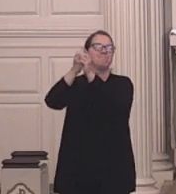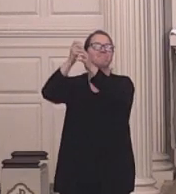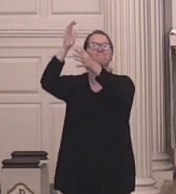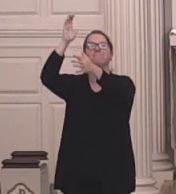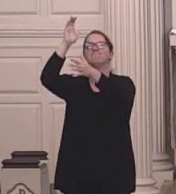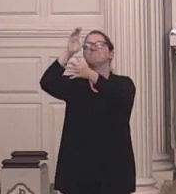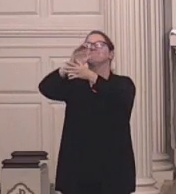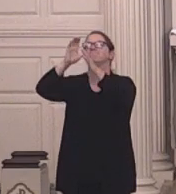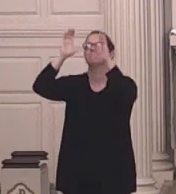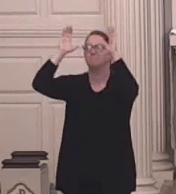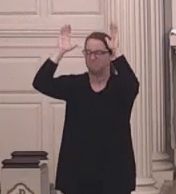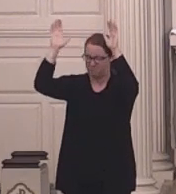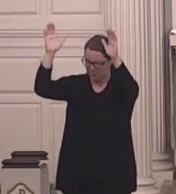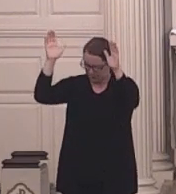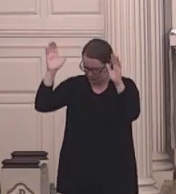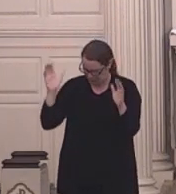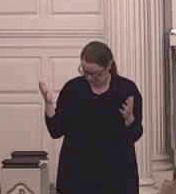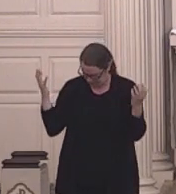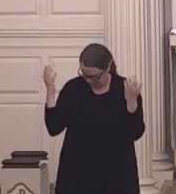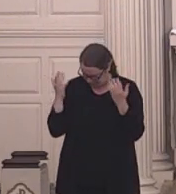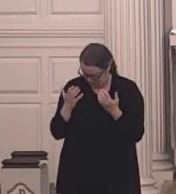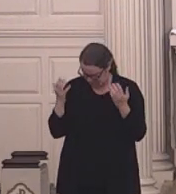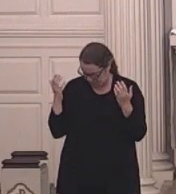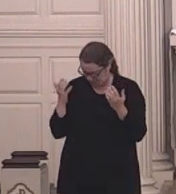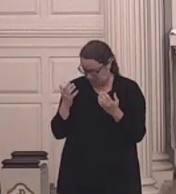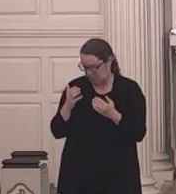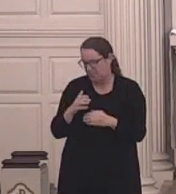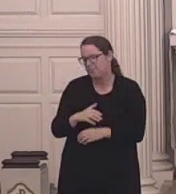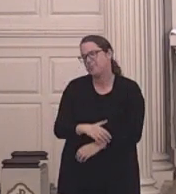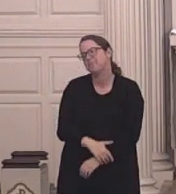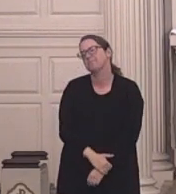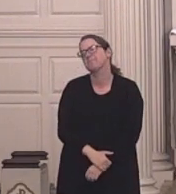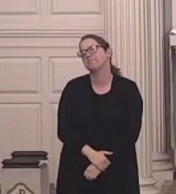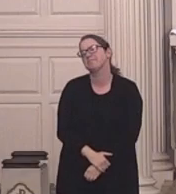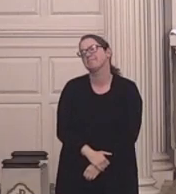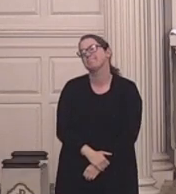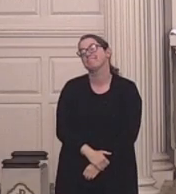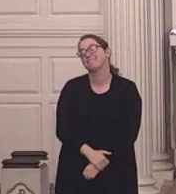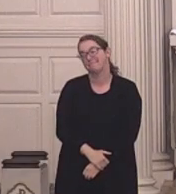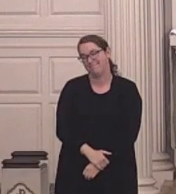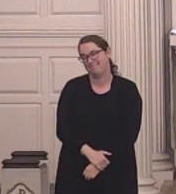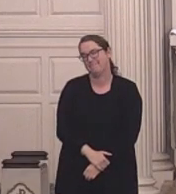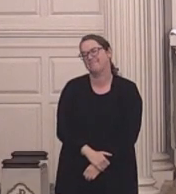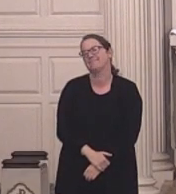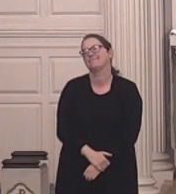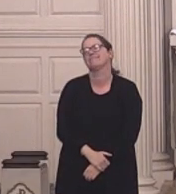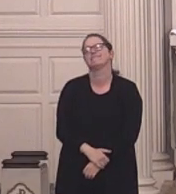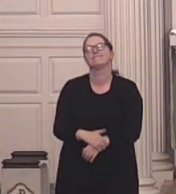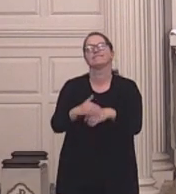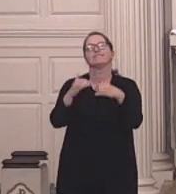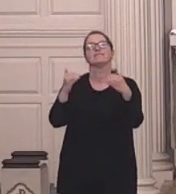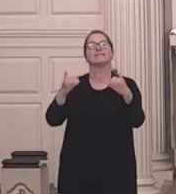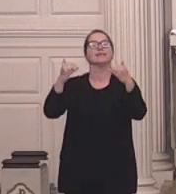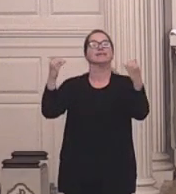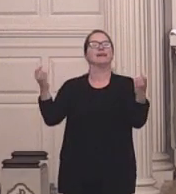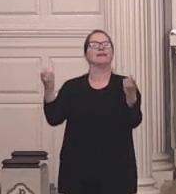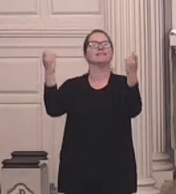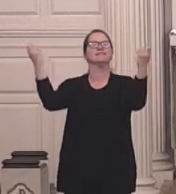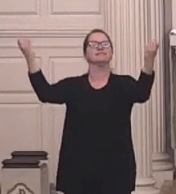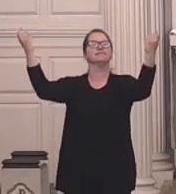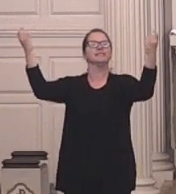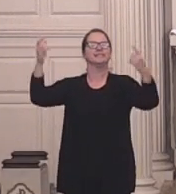Never can you reach his doom. Special theme for glad